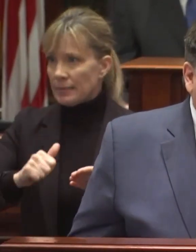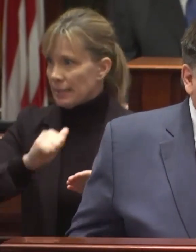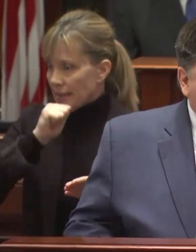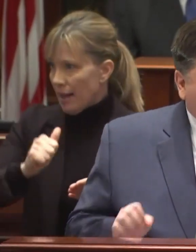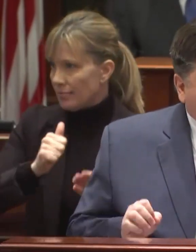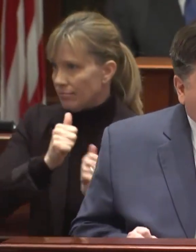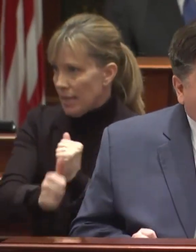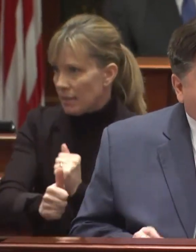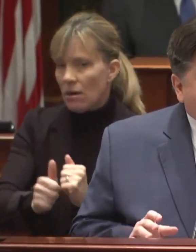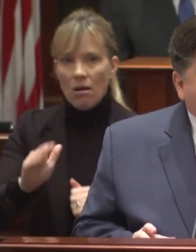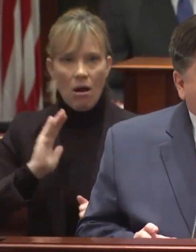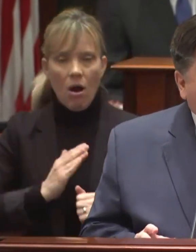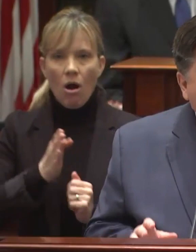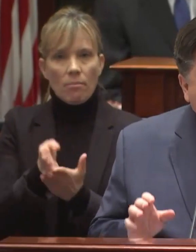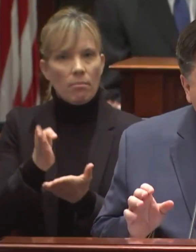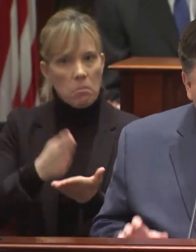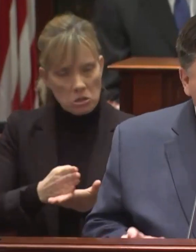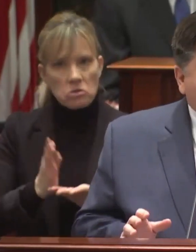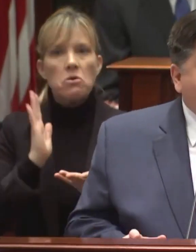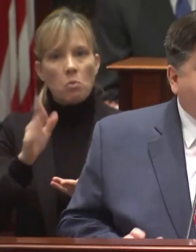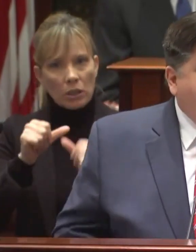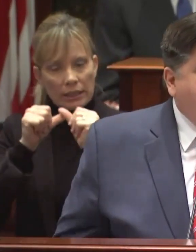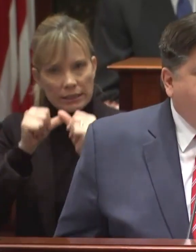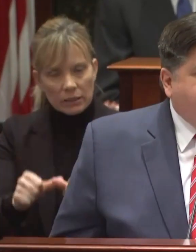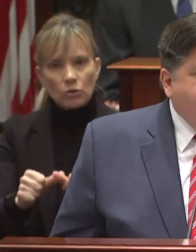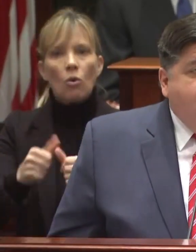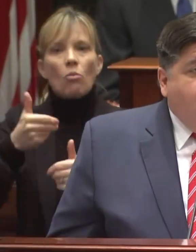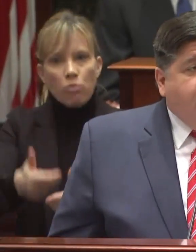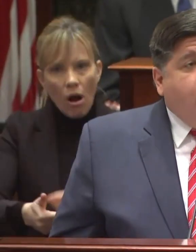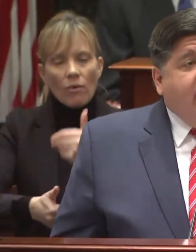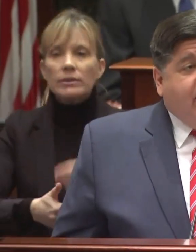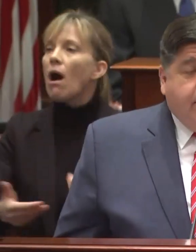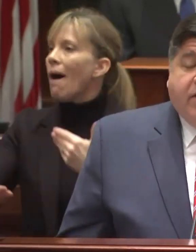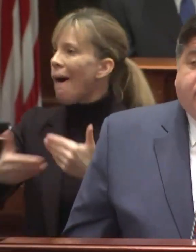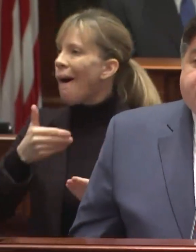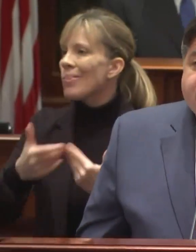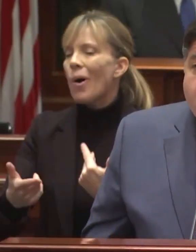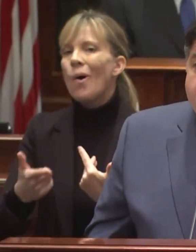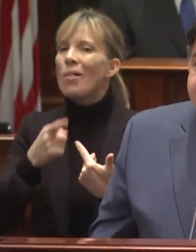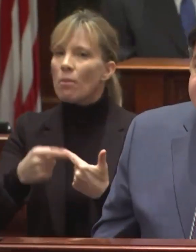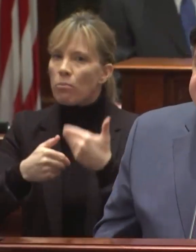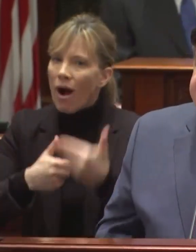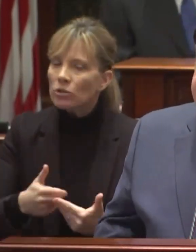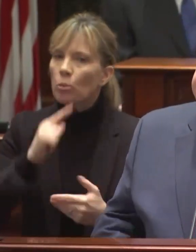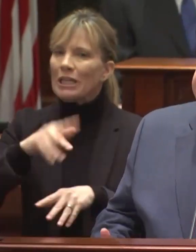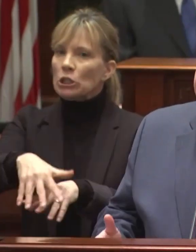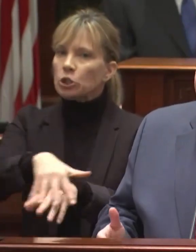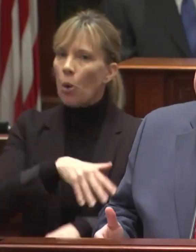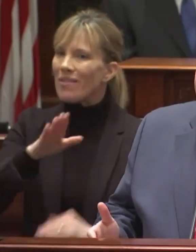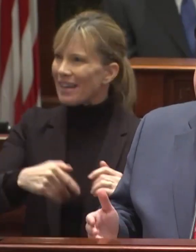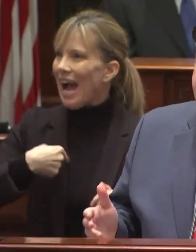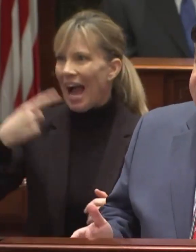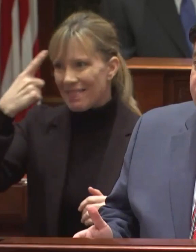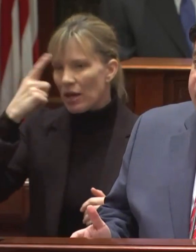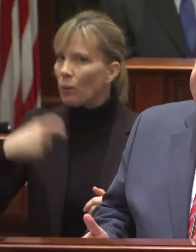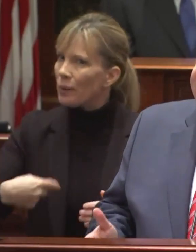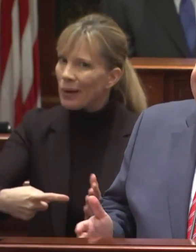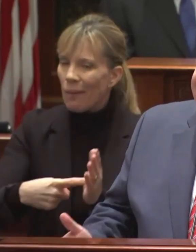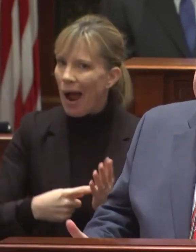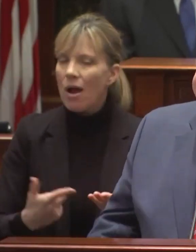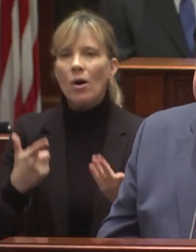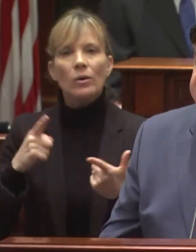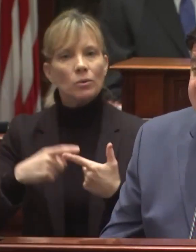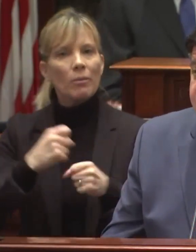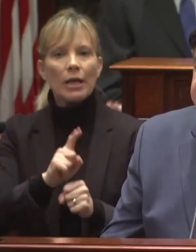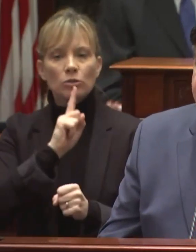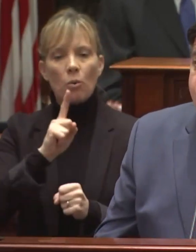take effect, our budget nevertheless continues our progress, although at a much slower pace than I think we require to